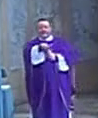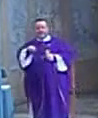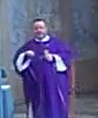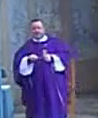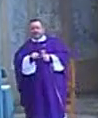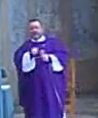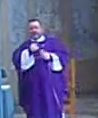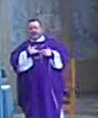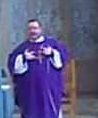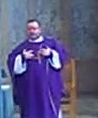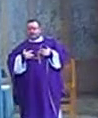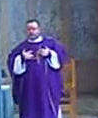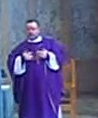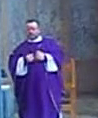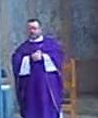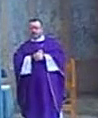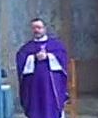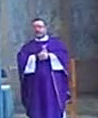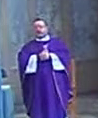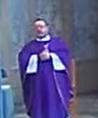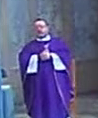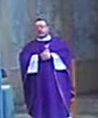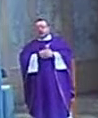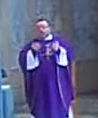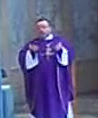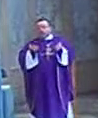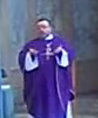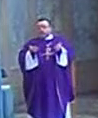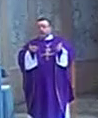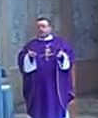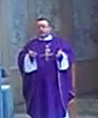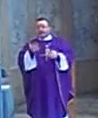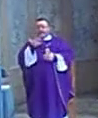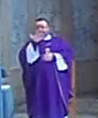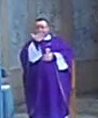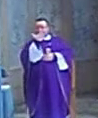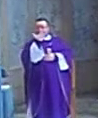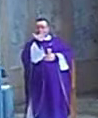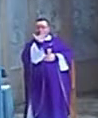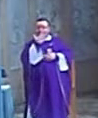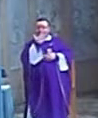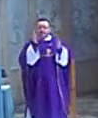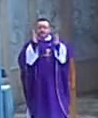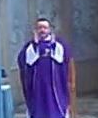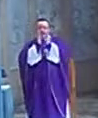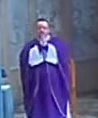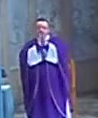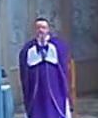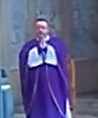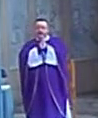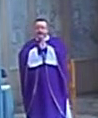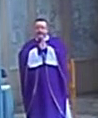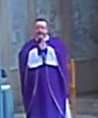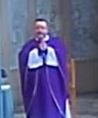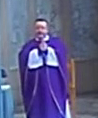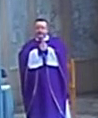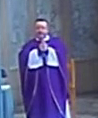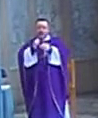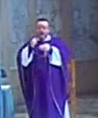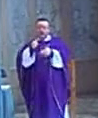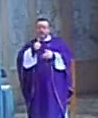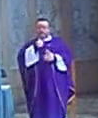in their lives is the fifth sunday